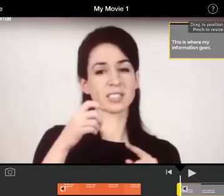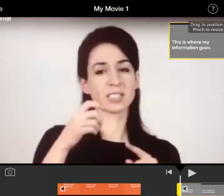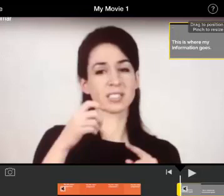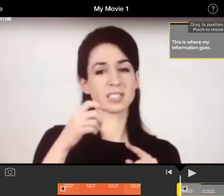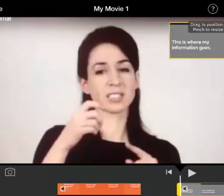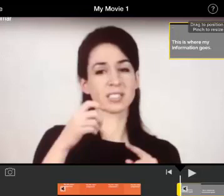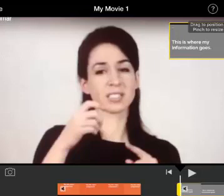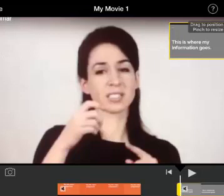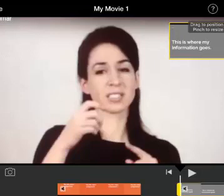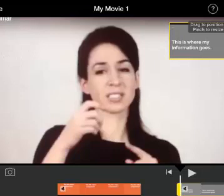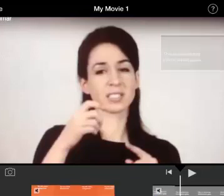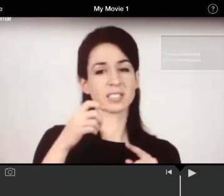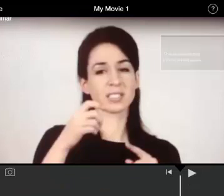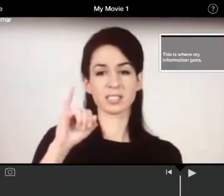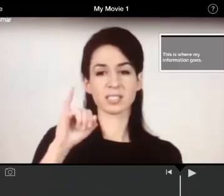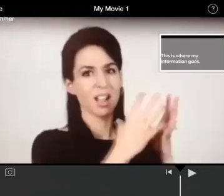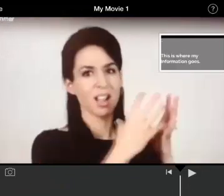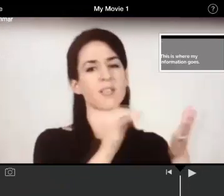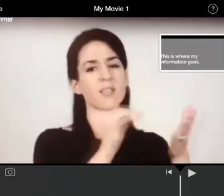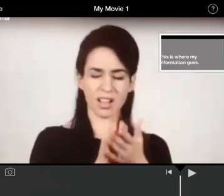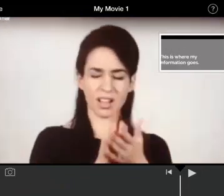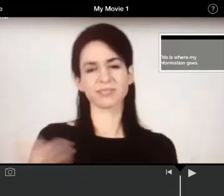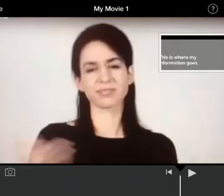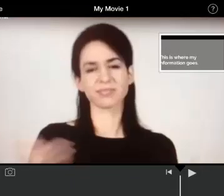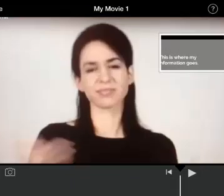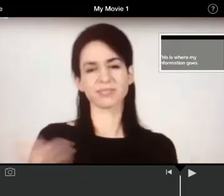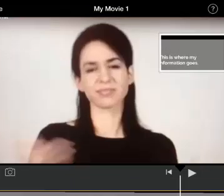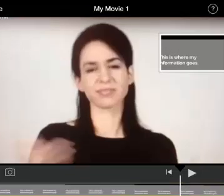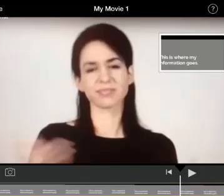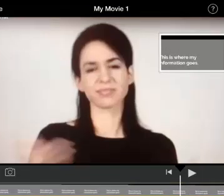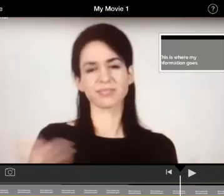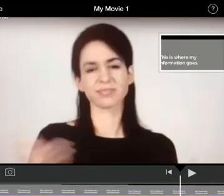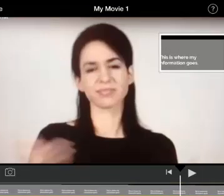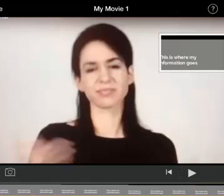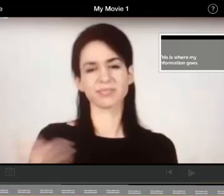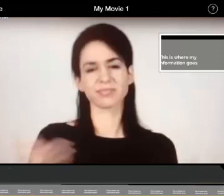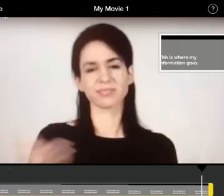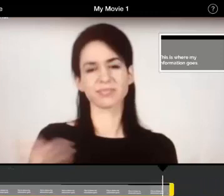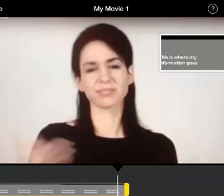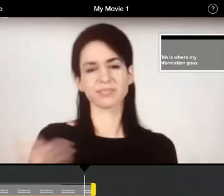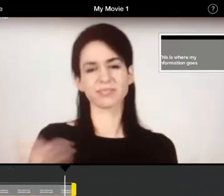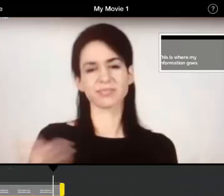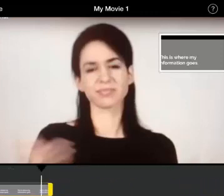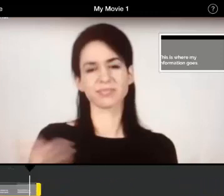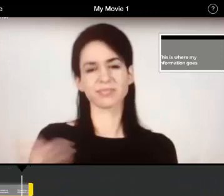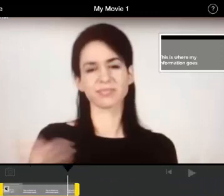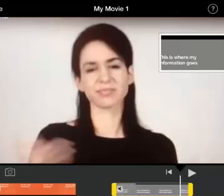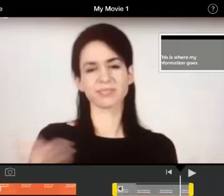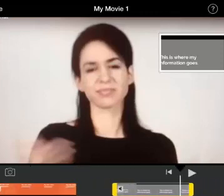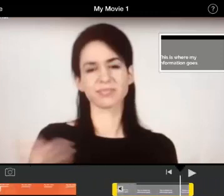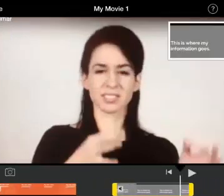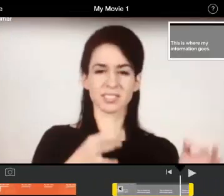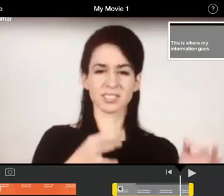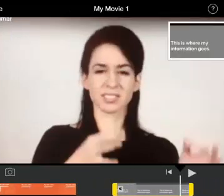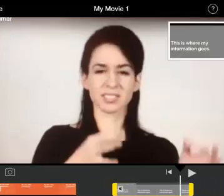Okay. And again, with my scrubber, I can come back here and just figure out where I want that slide to start and